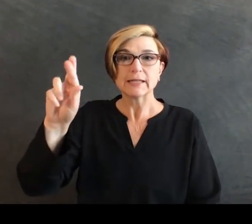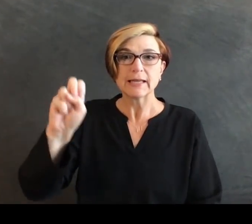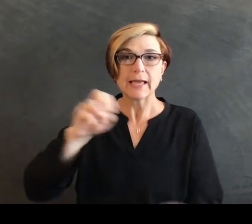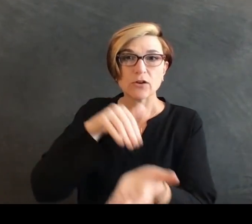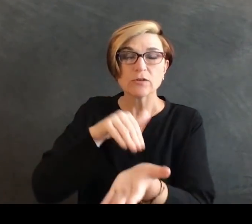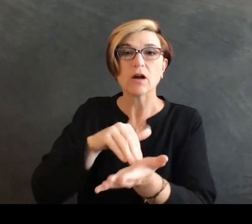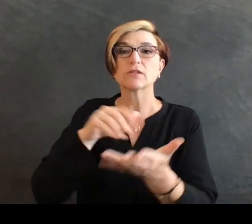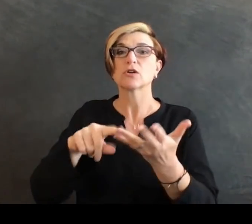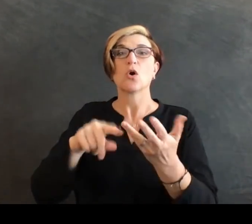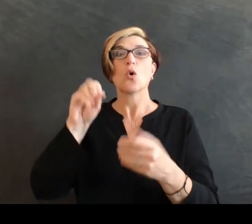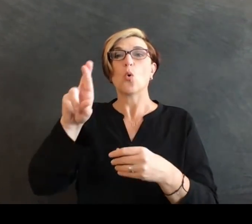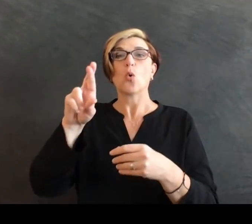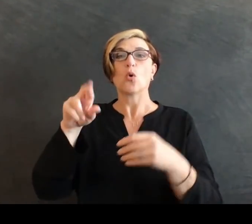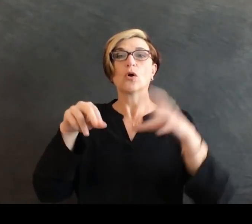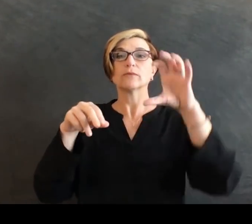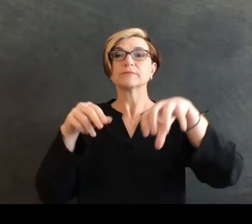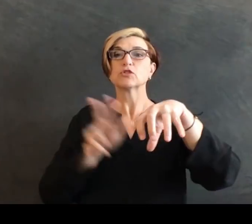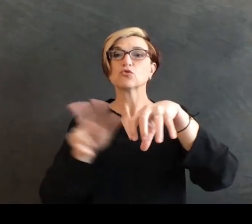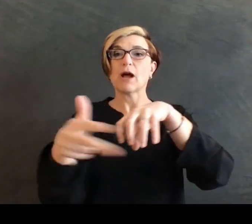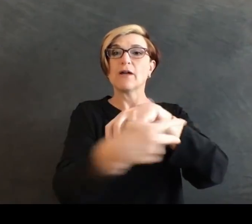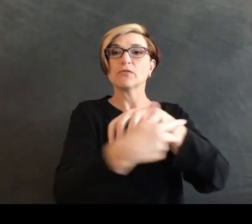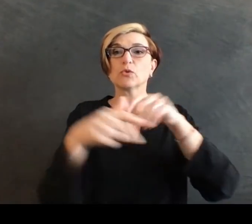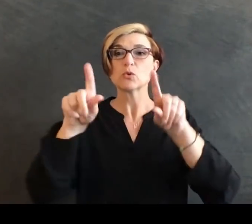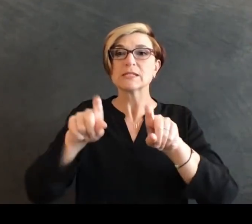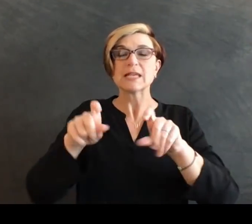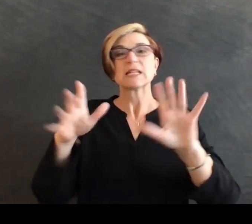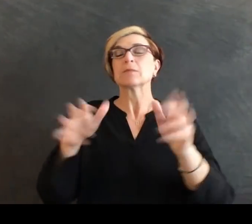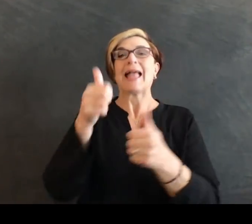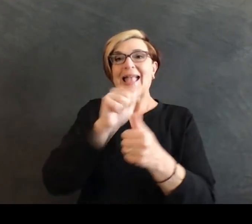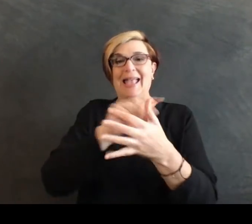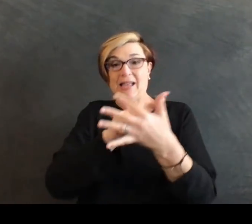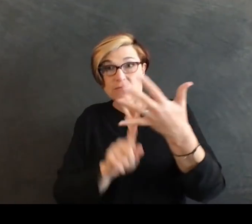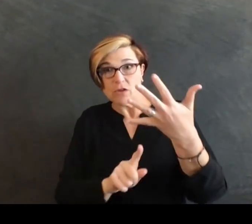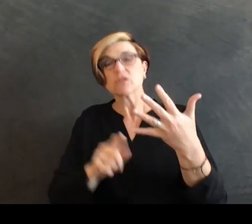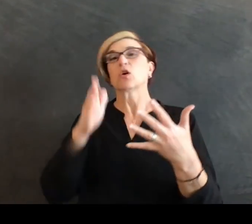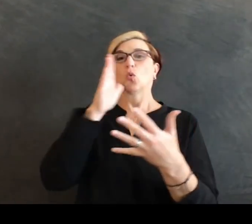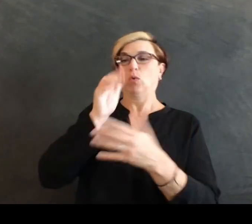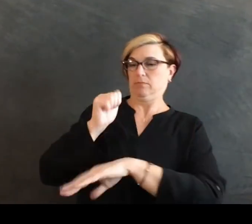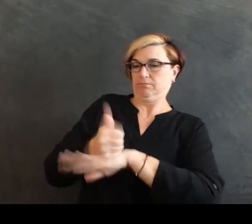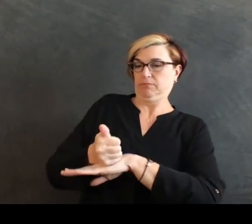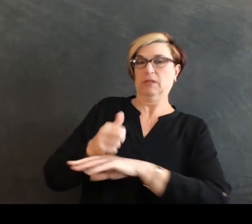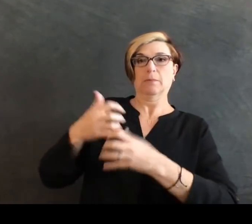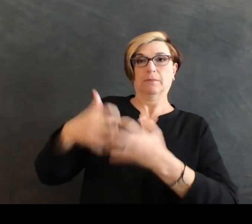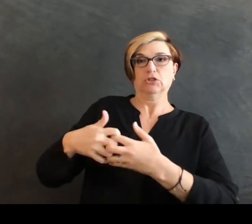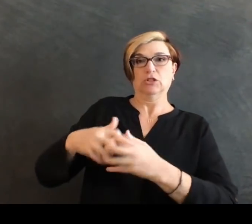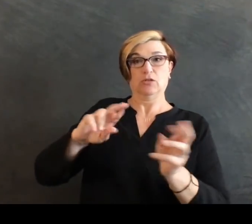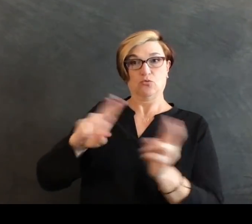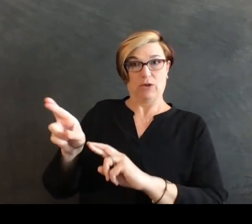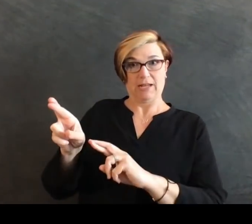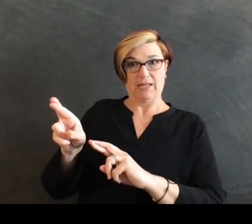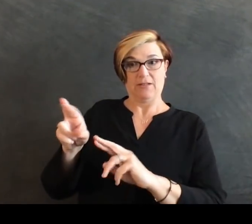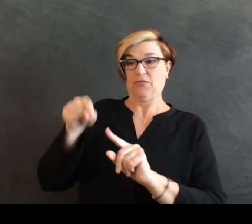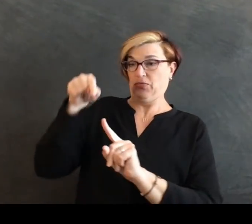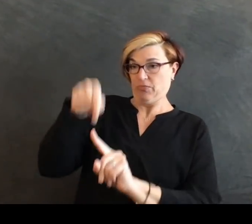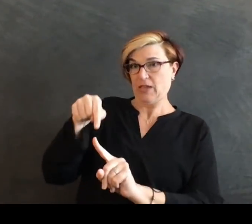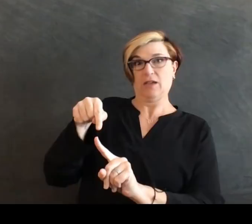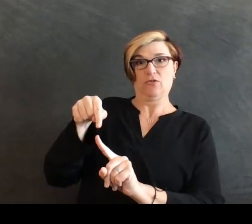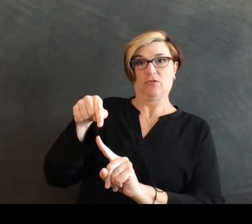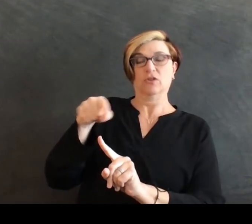like tests for flu or strep, where you go to the doctors, you get the test done, you can get an answer within minutes of having this test